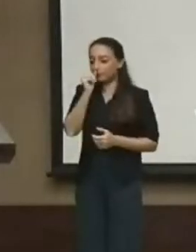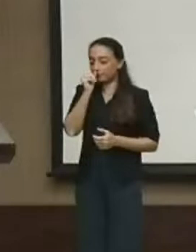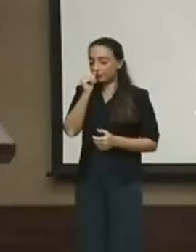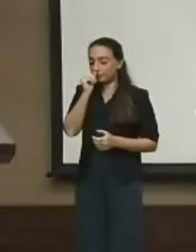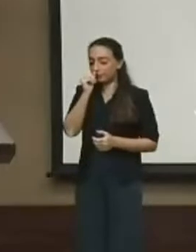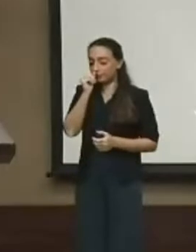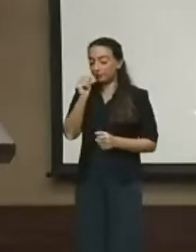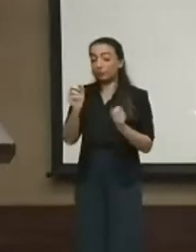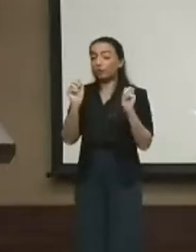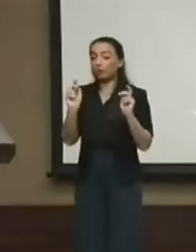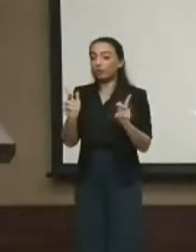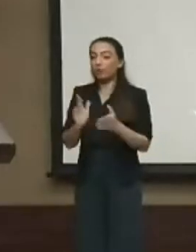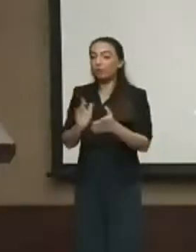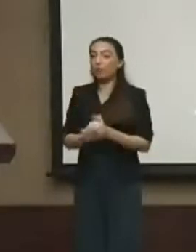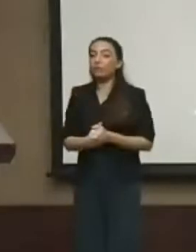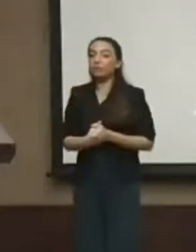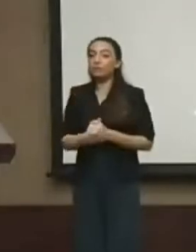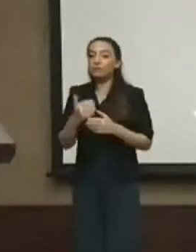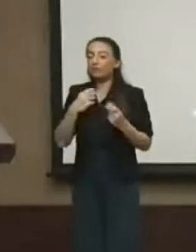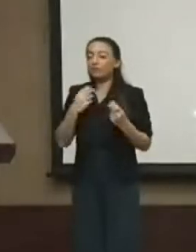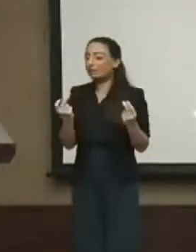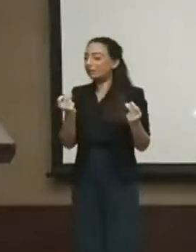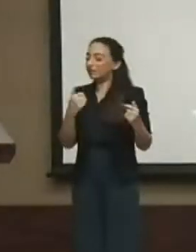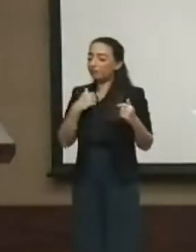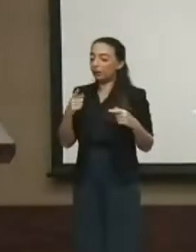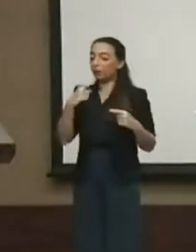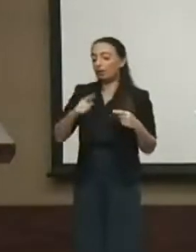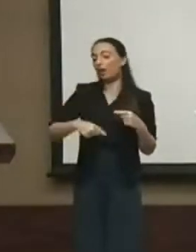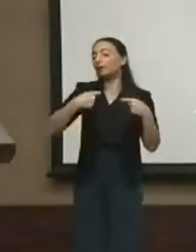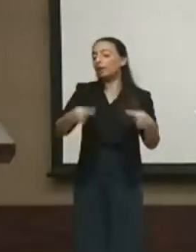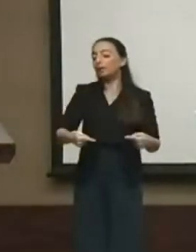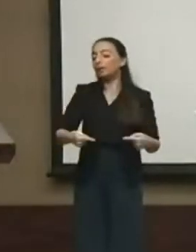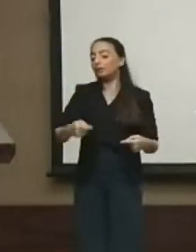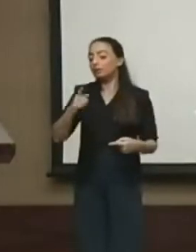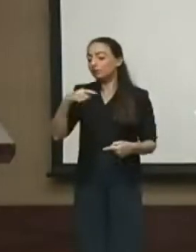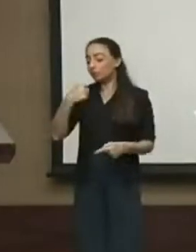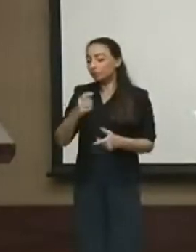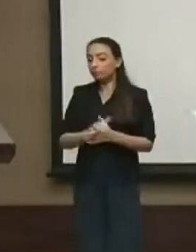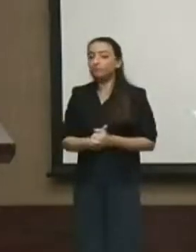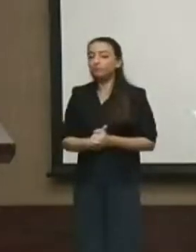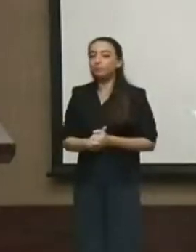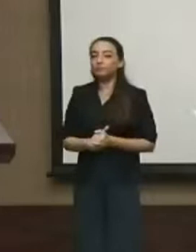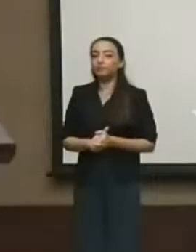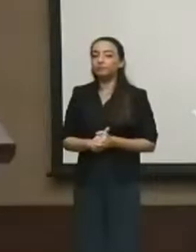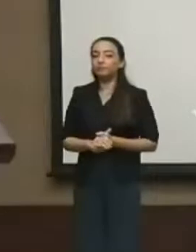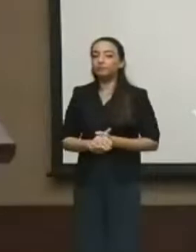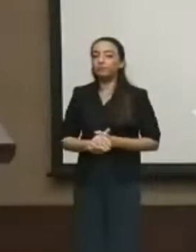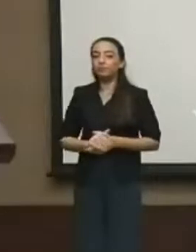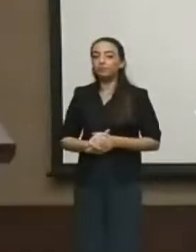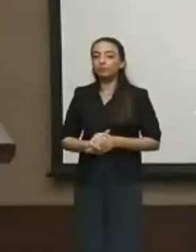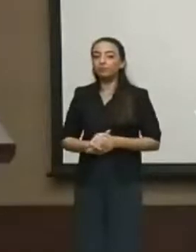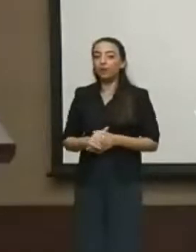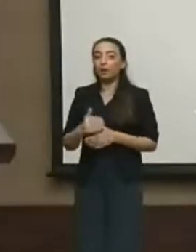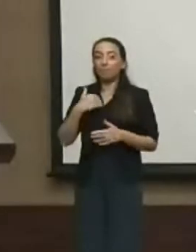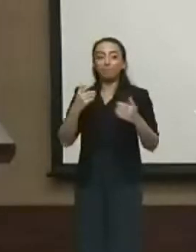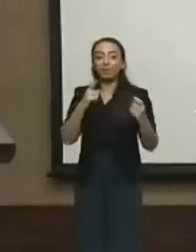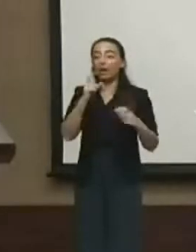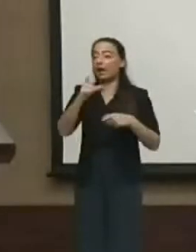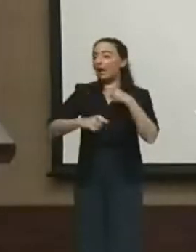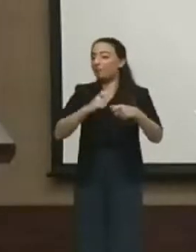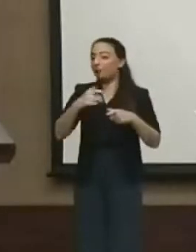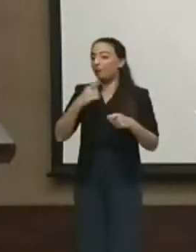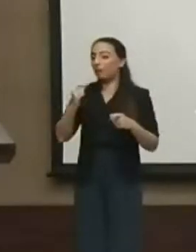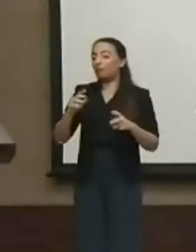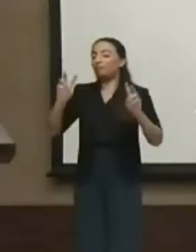Yeah. So very quickly we move to the next speaker. We go back to corporate. We just want to